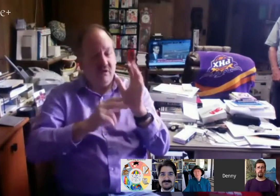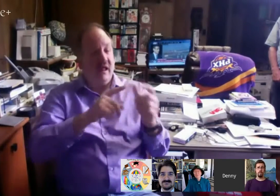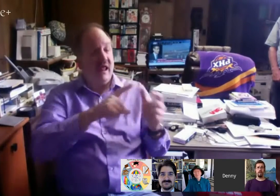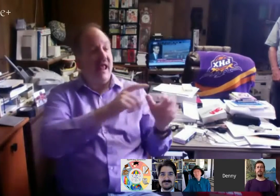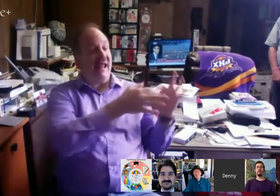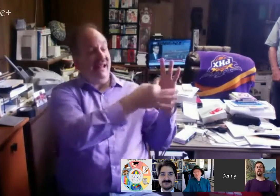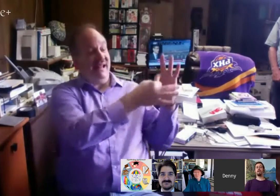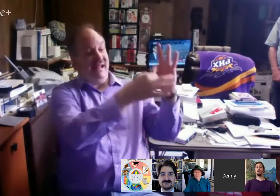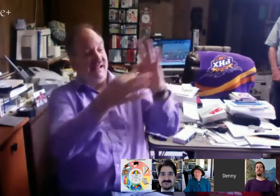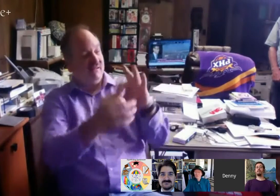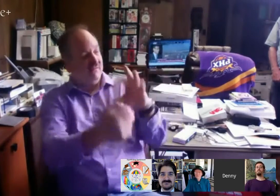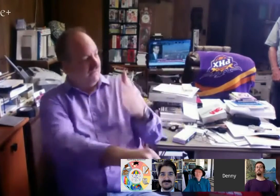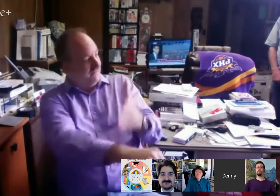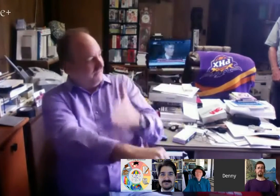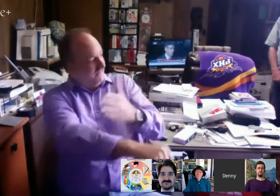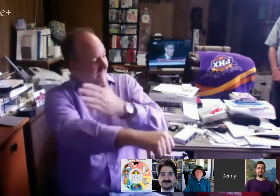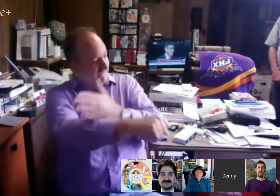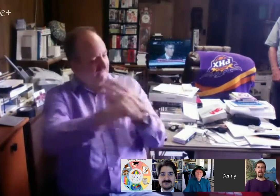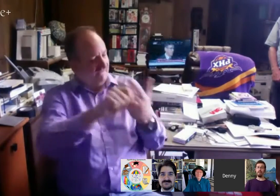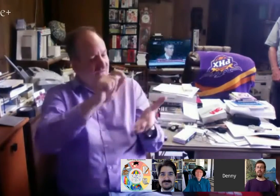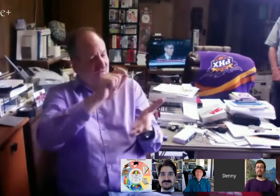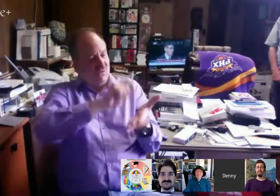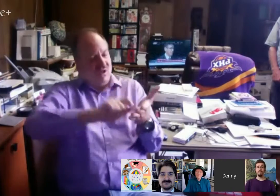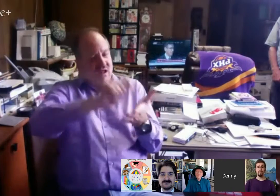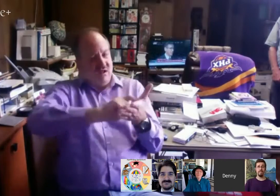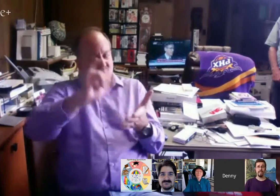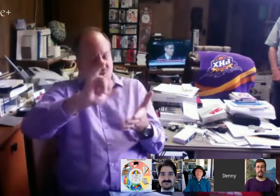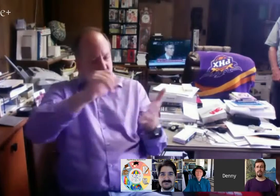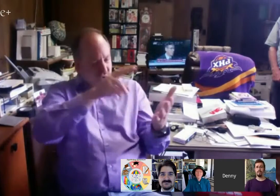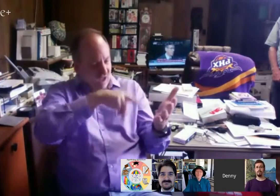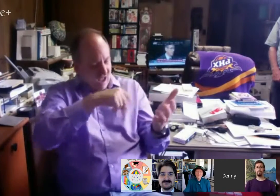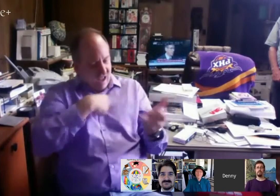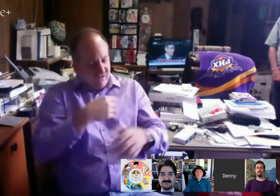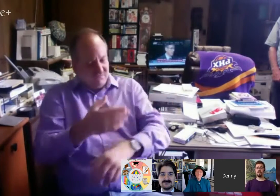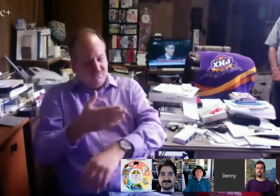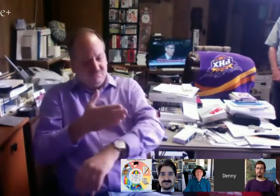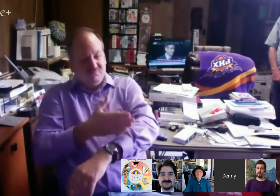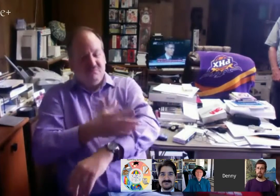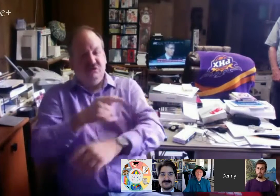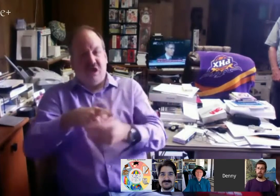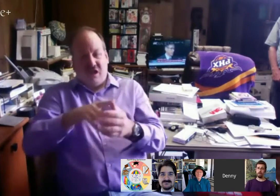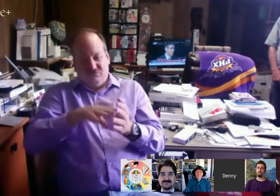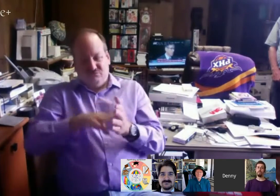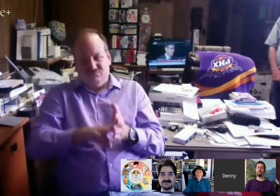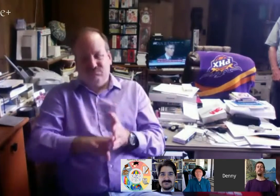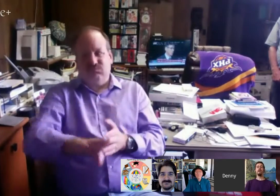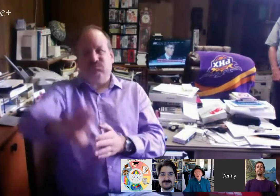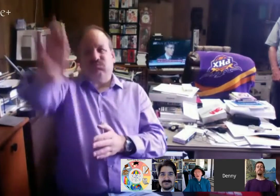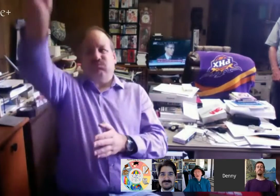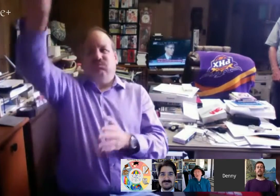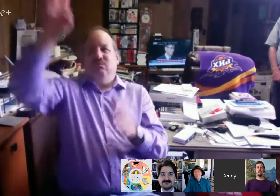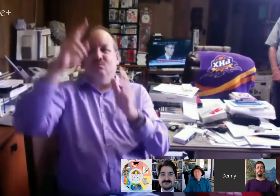those terms meant. And I would have to have somebody sign to me to explain to me what it